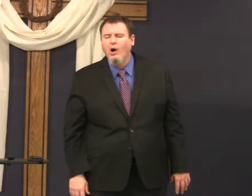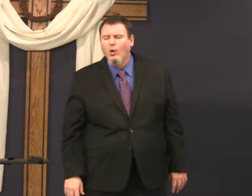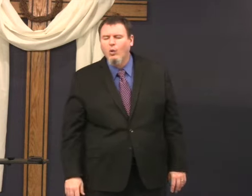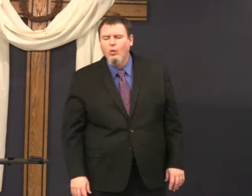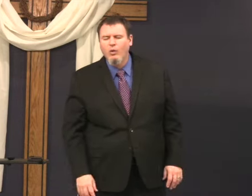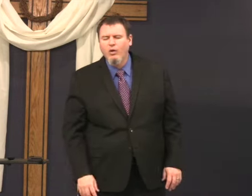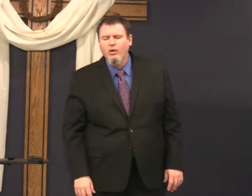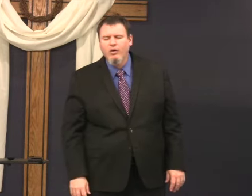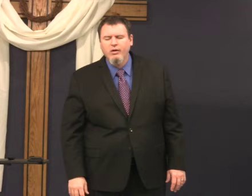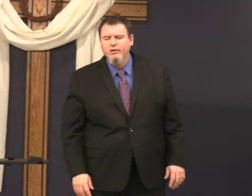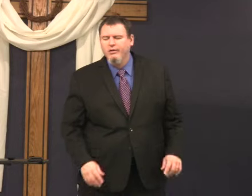Wow.